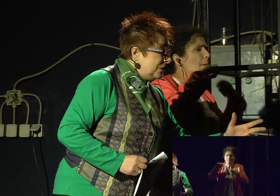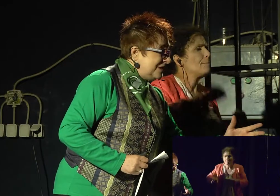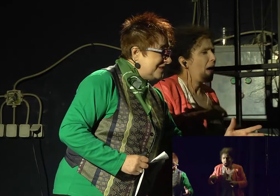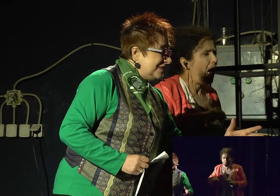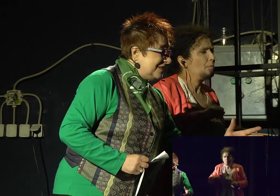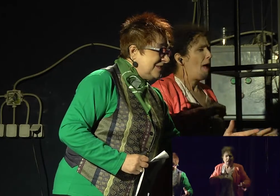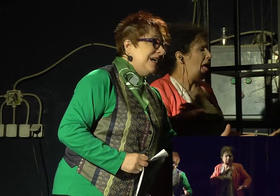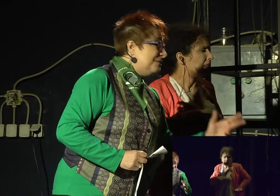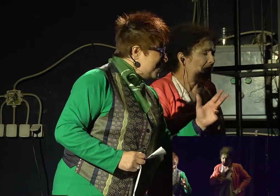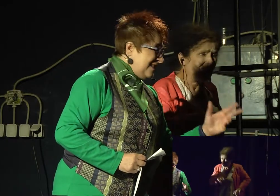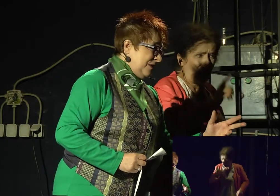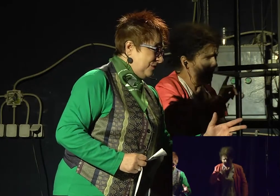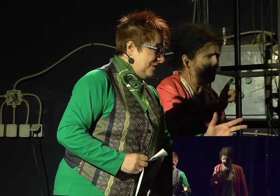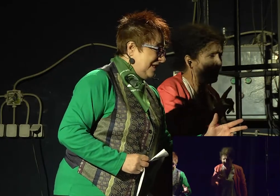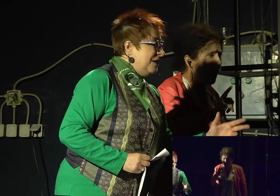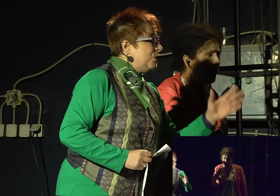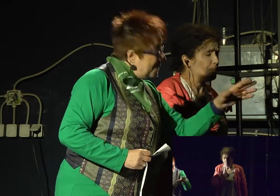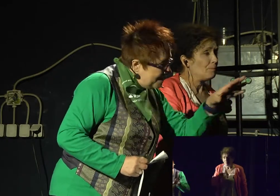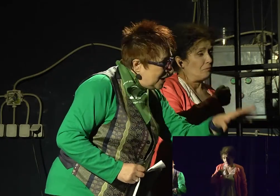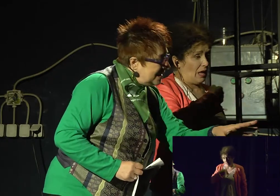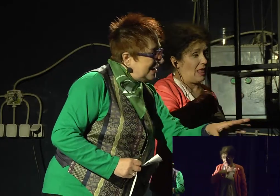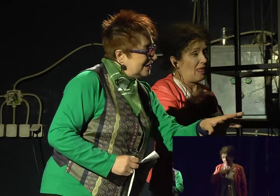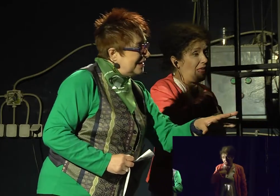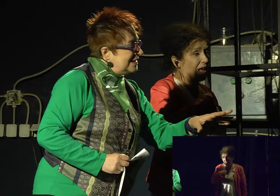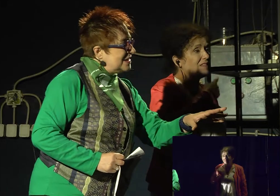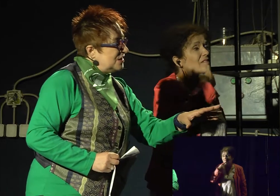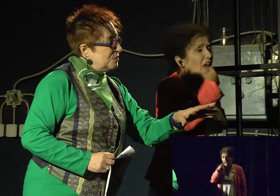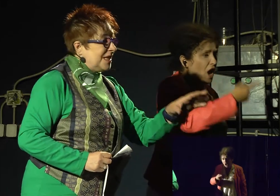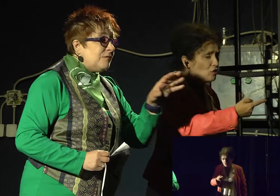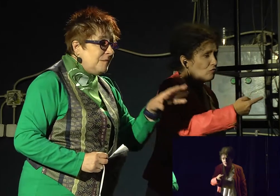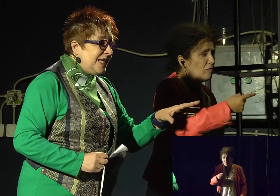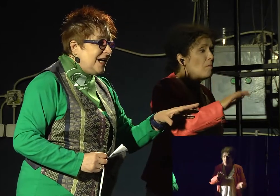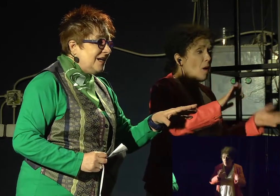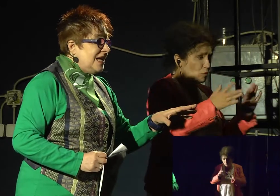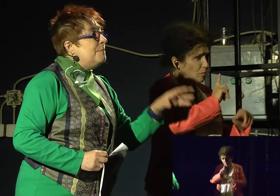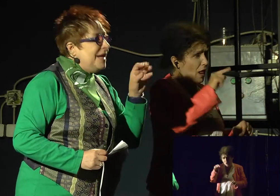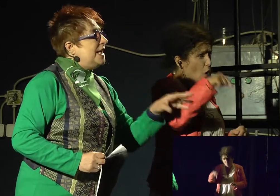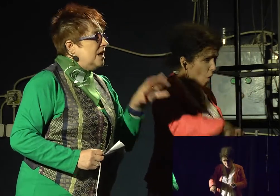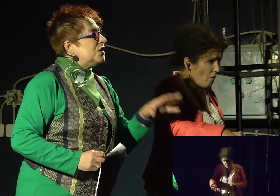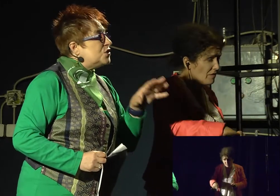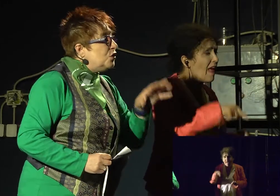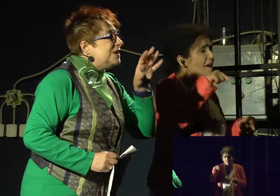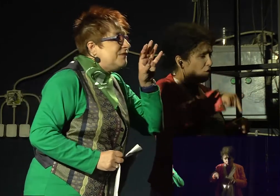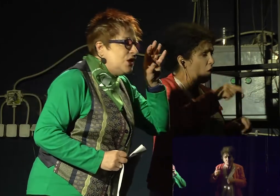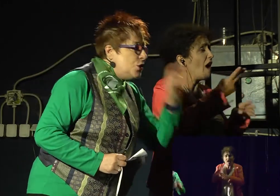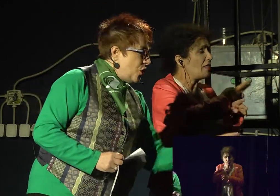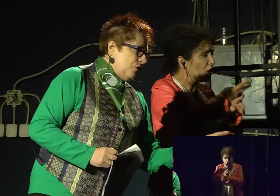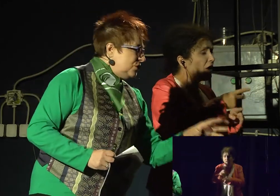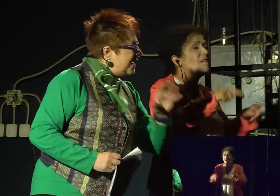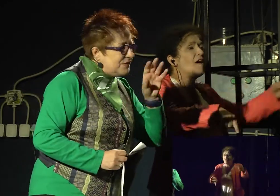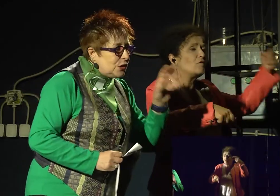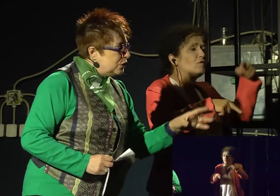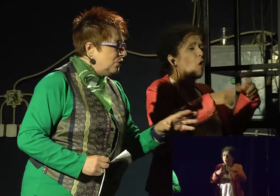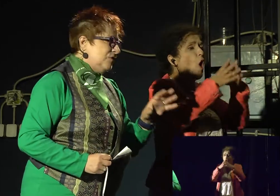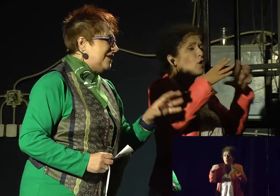No? I'm telling you. Maybe not here, not in this country, but in Romania, many young girls don't even know,